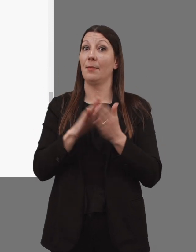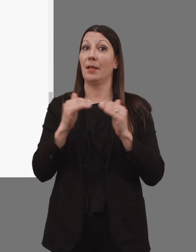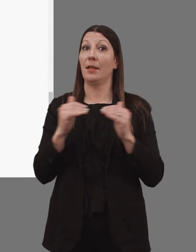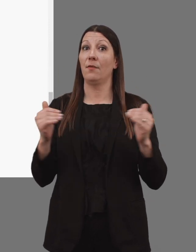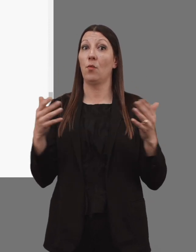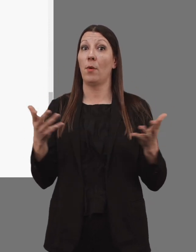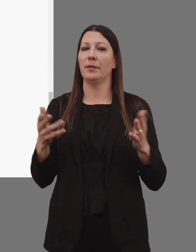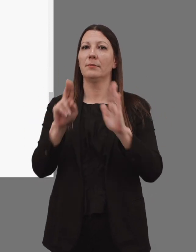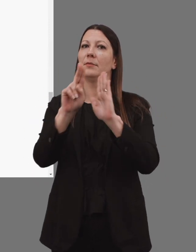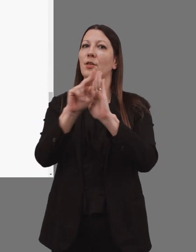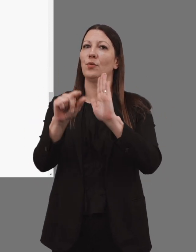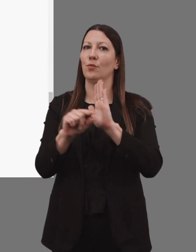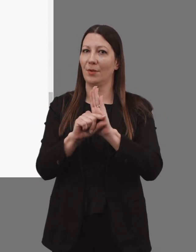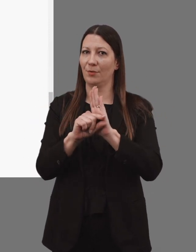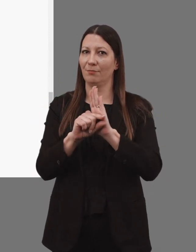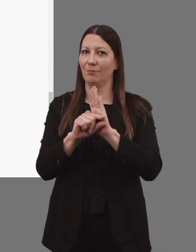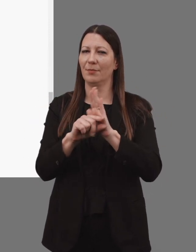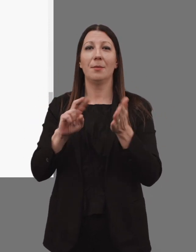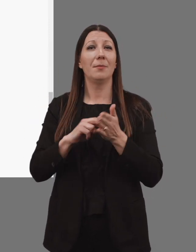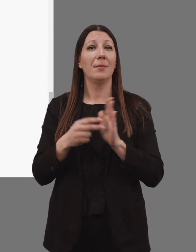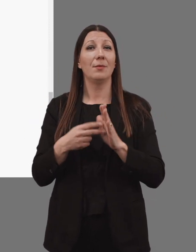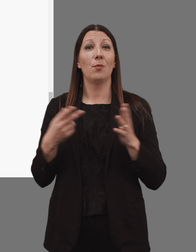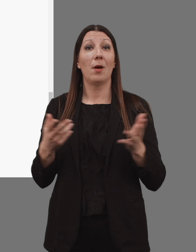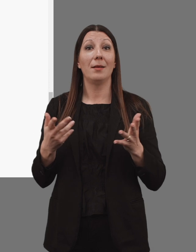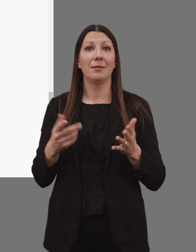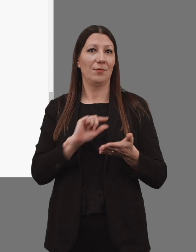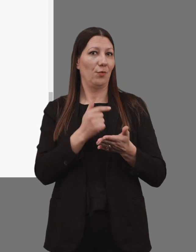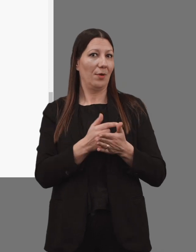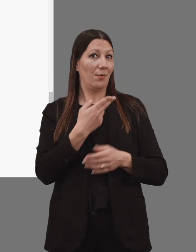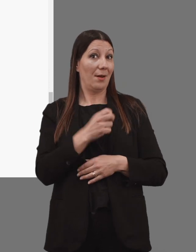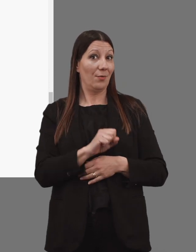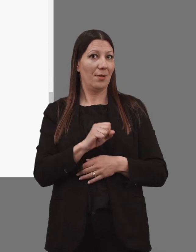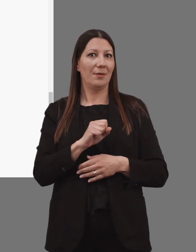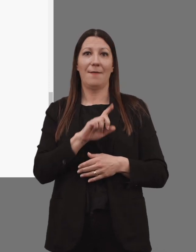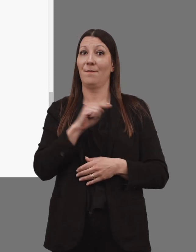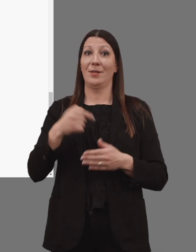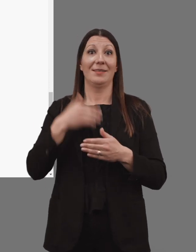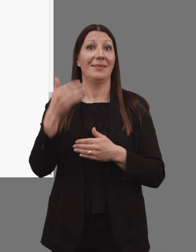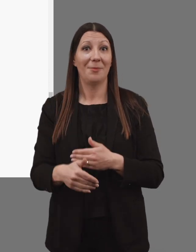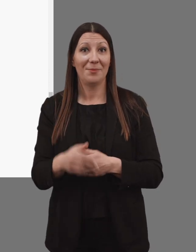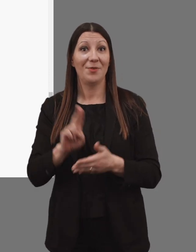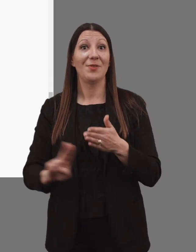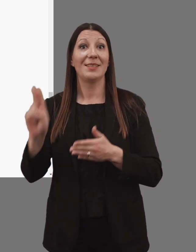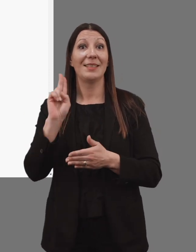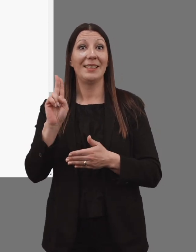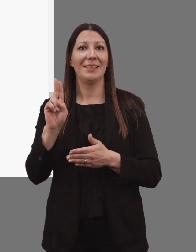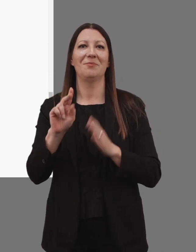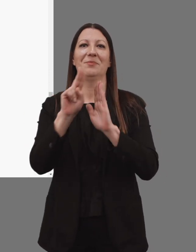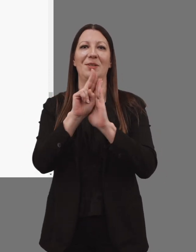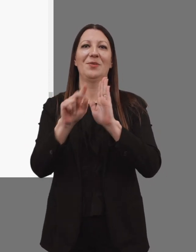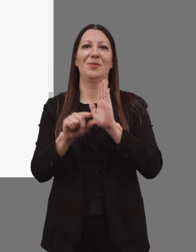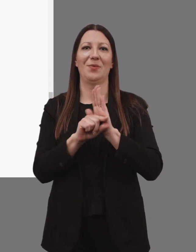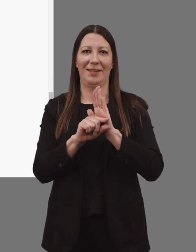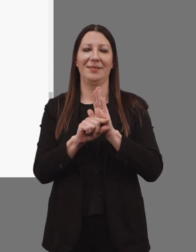just means your first step of outside of high school in university, and it's your education towards